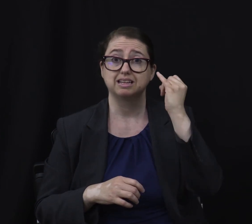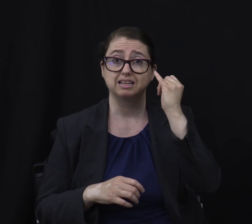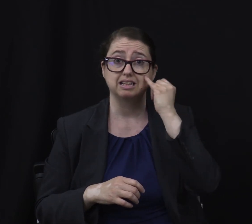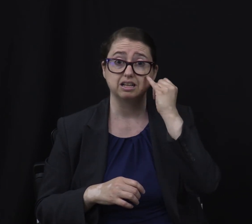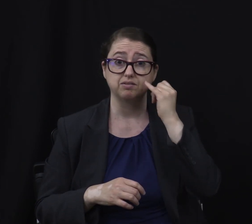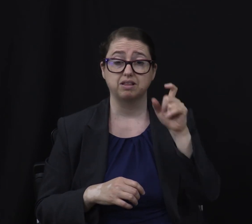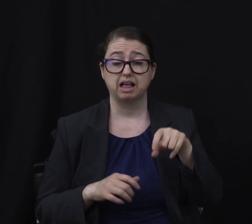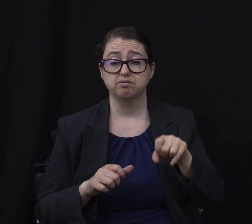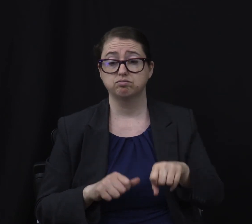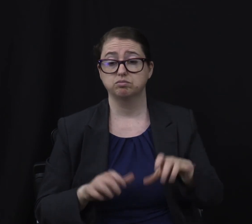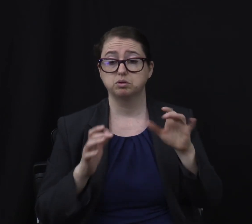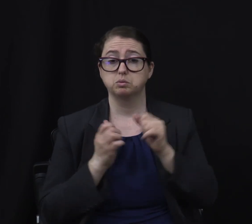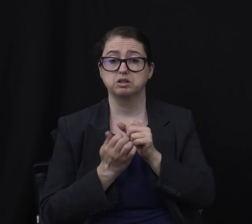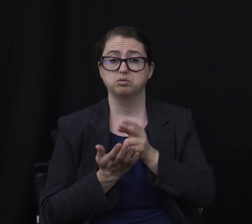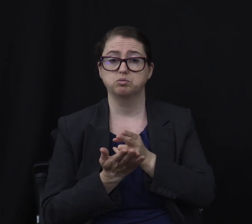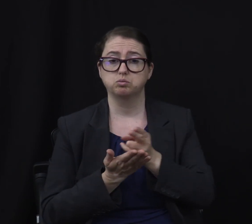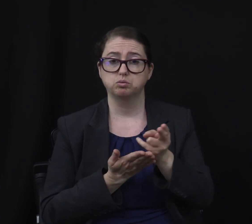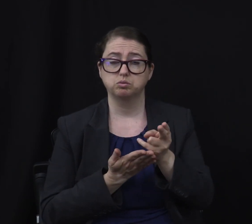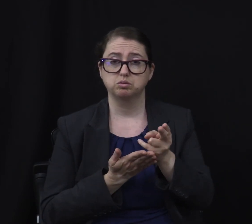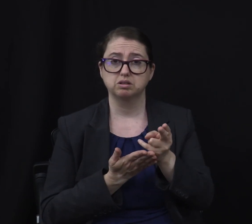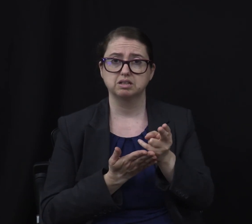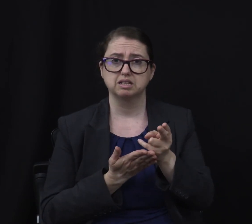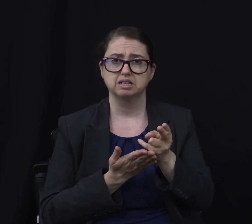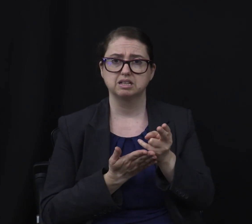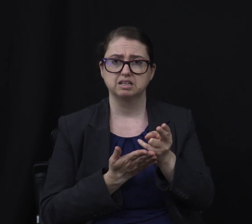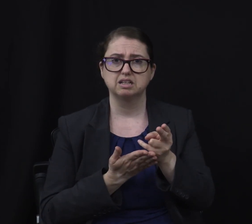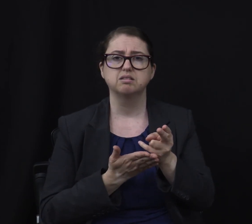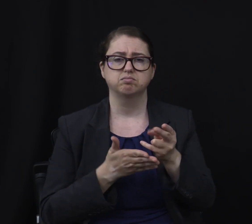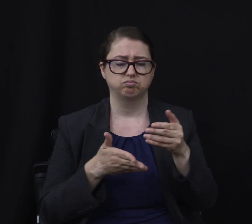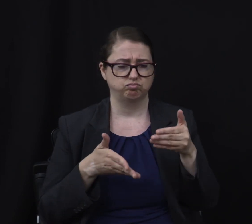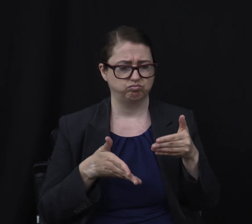let there be what? Let there be war.